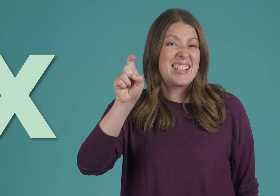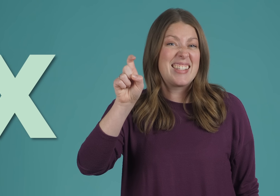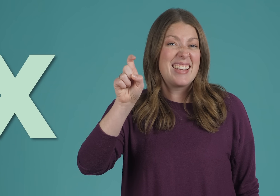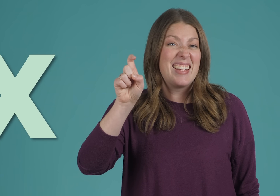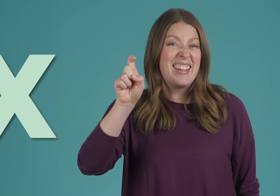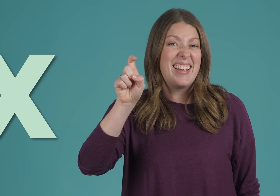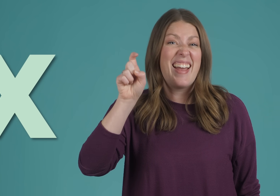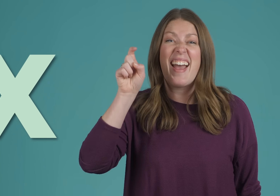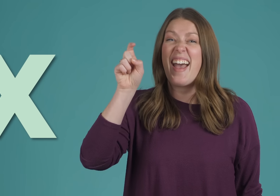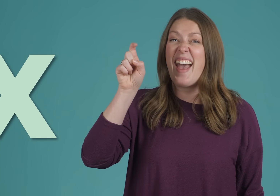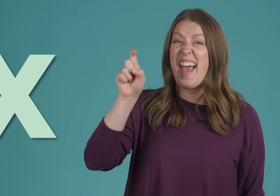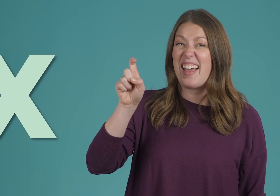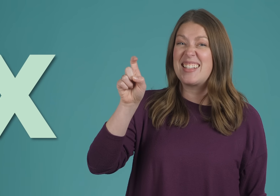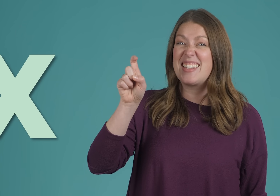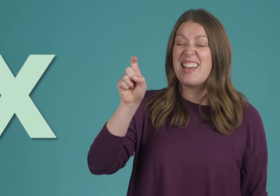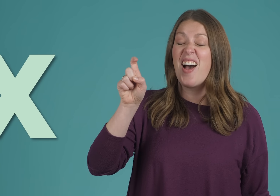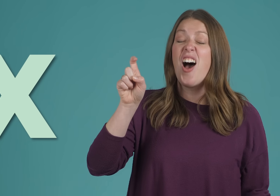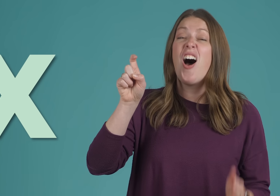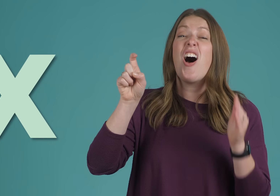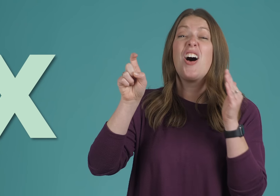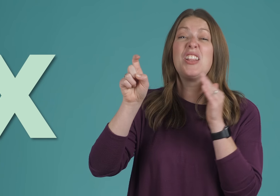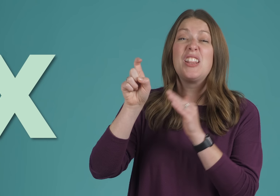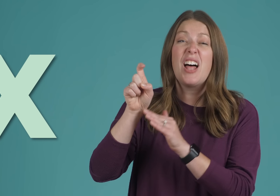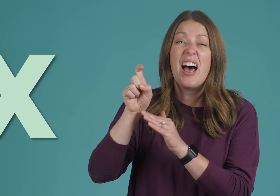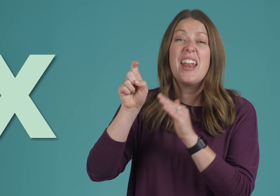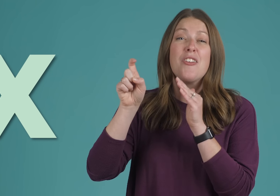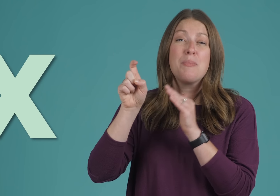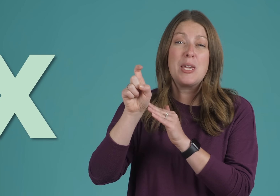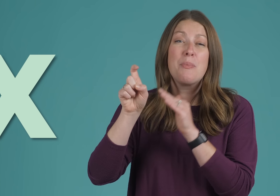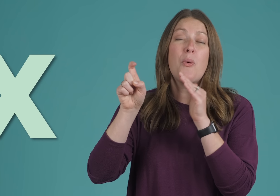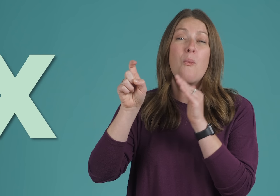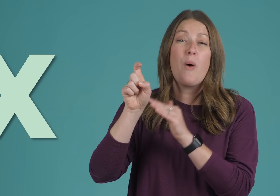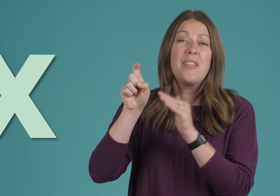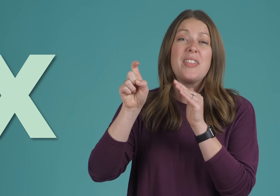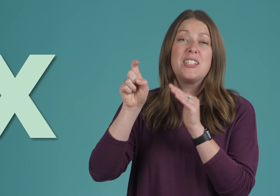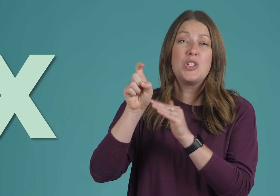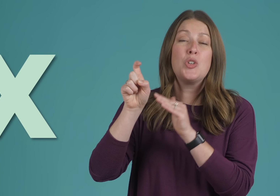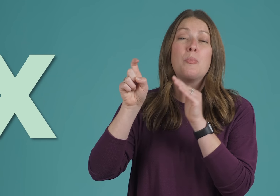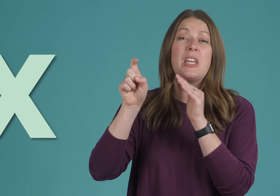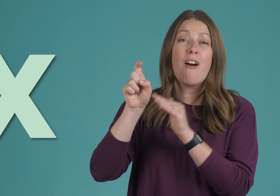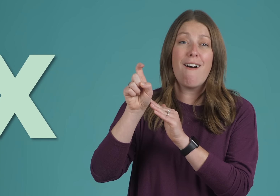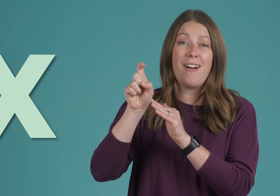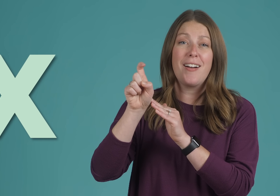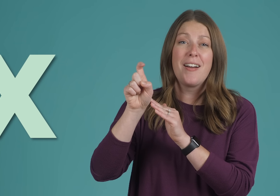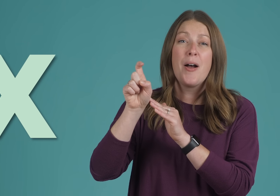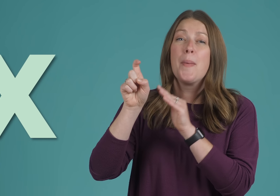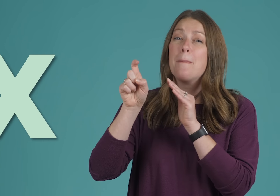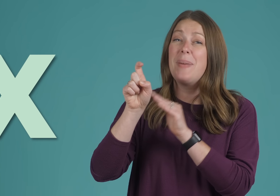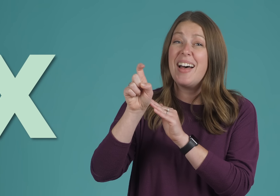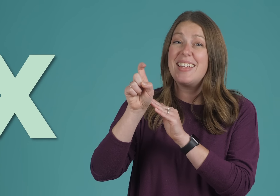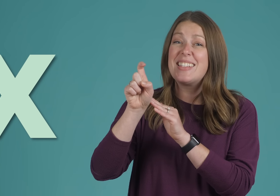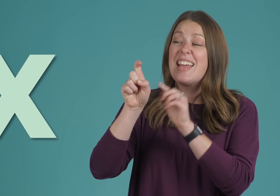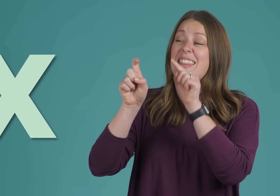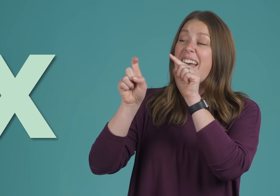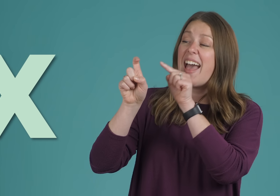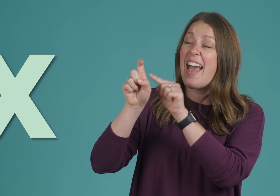X. X. A lot of people want this to be R, but the